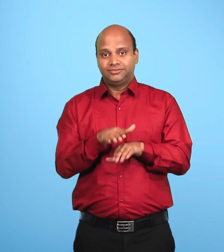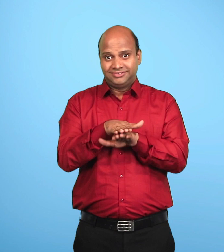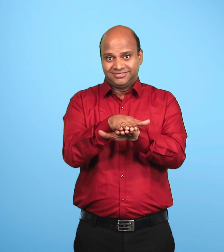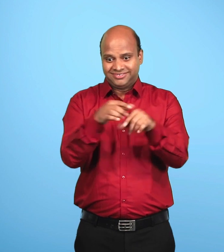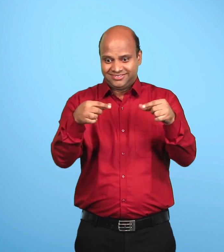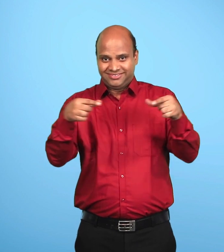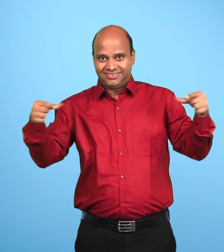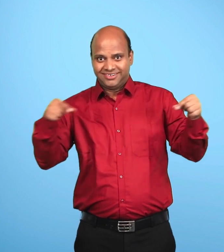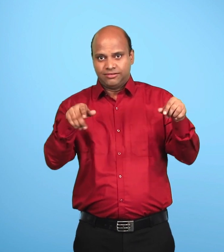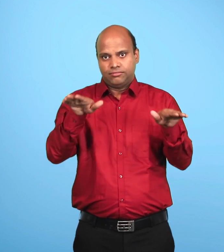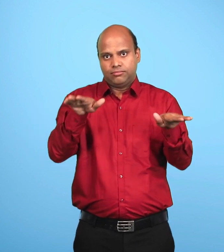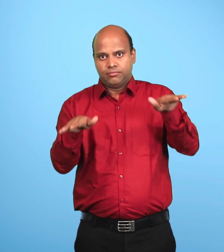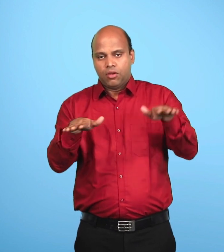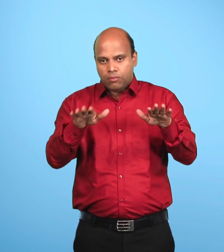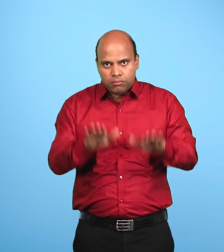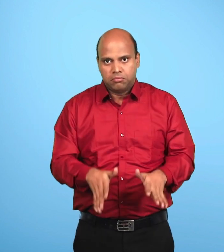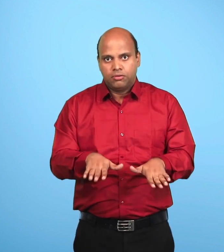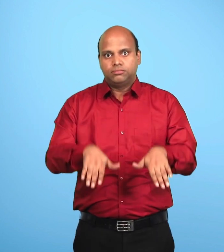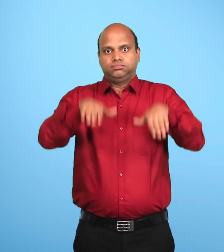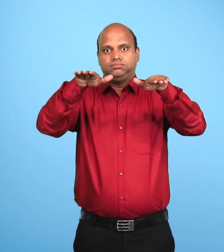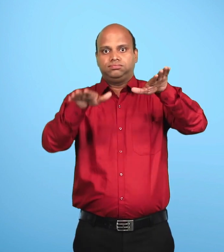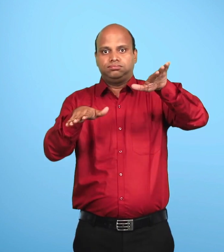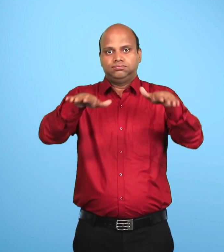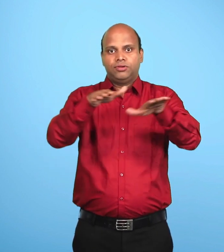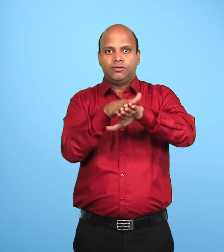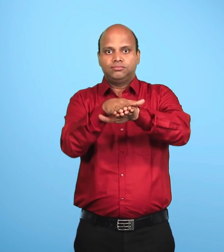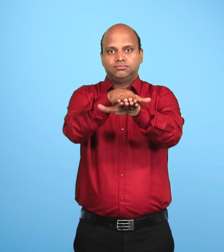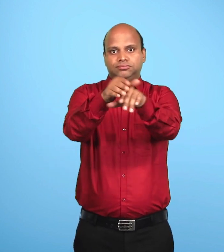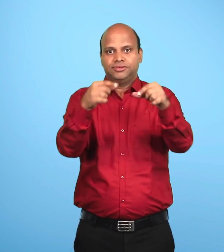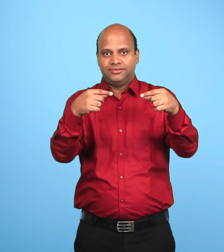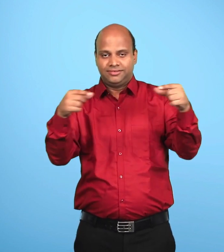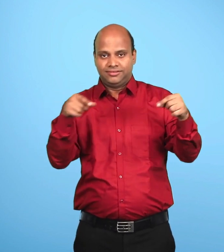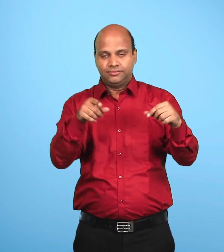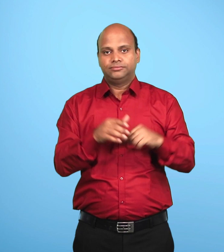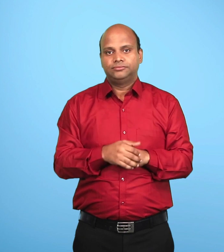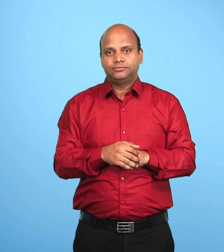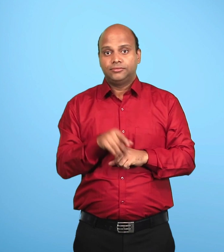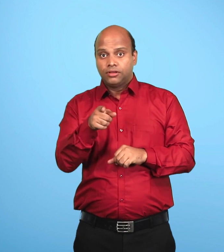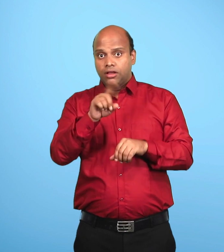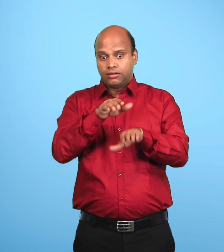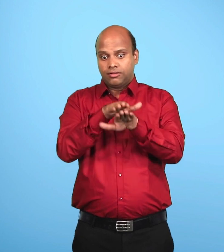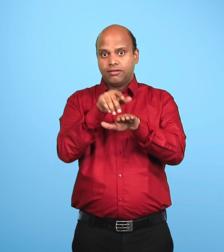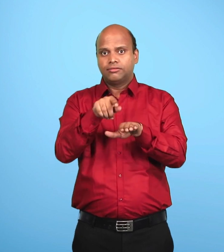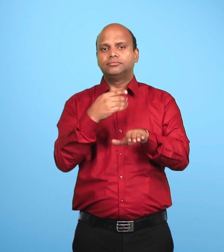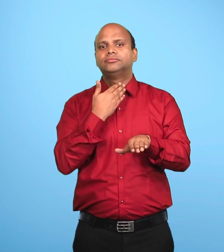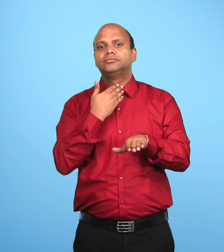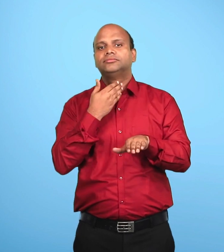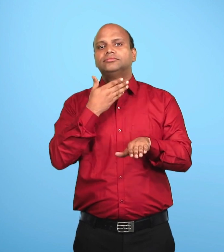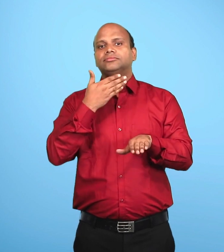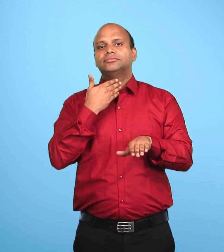Gills present in the fish help them to use oxygen dissolved in water. We see that the